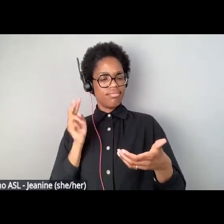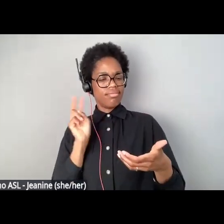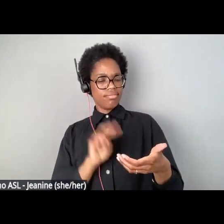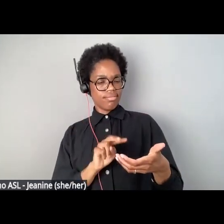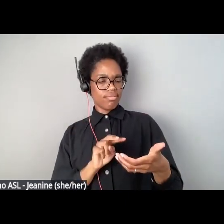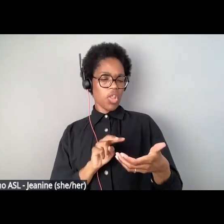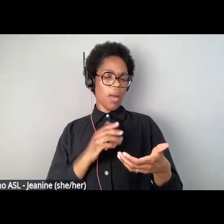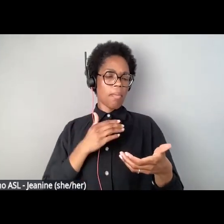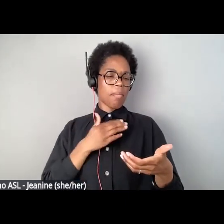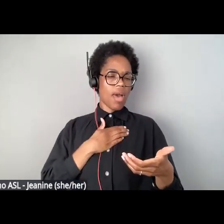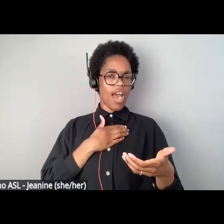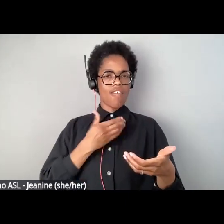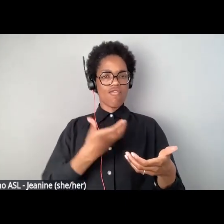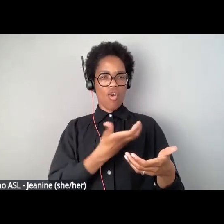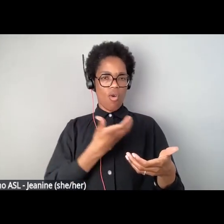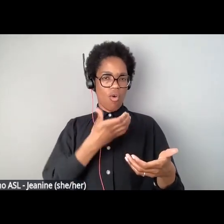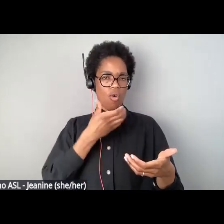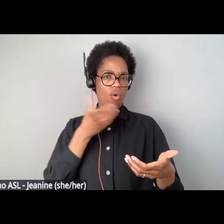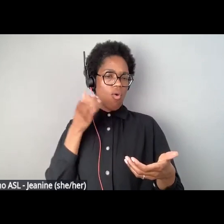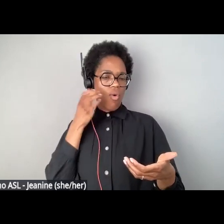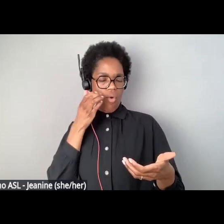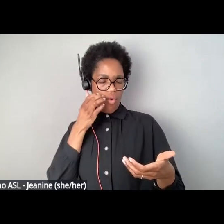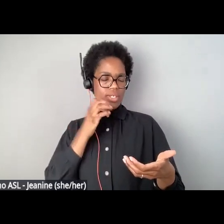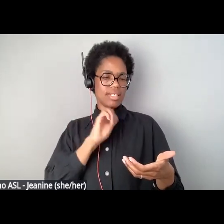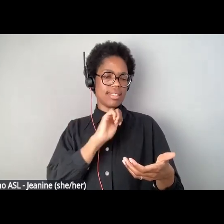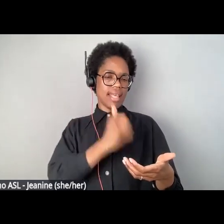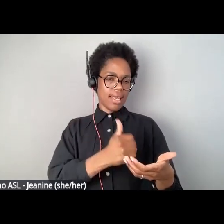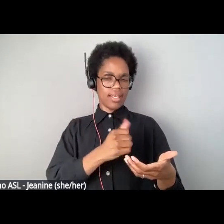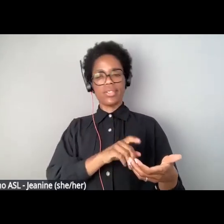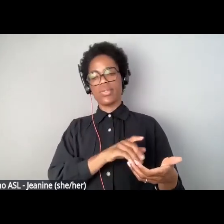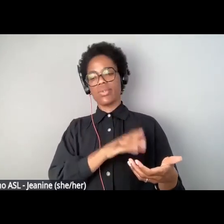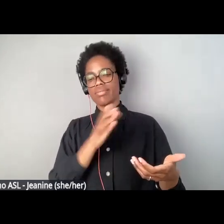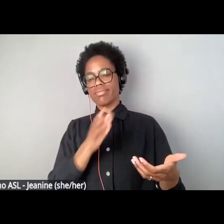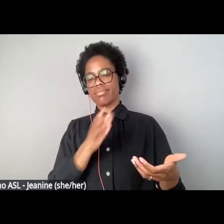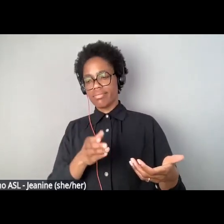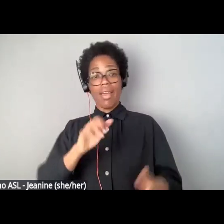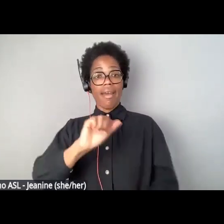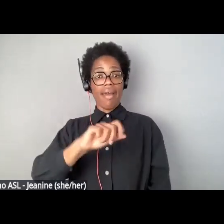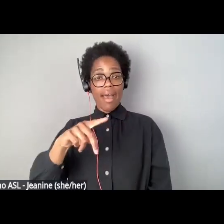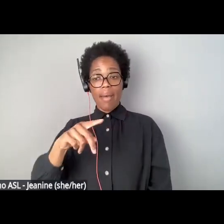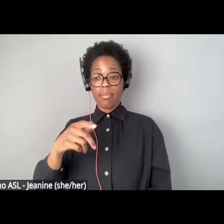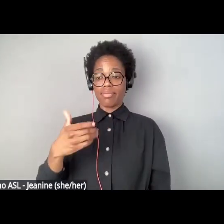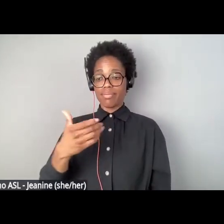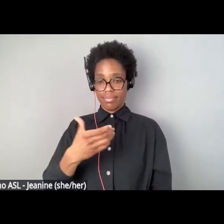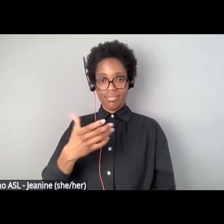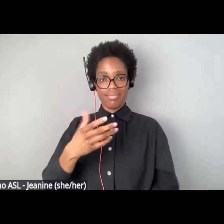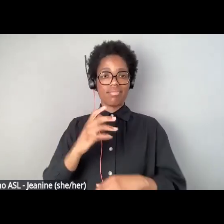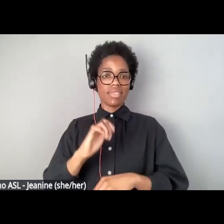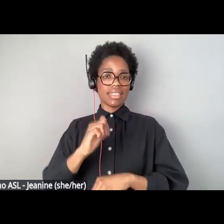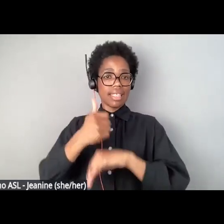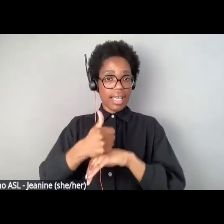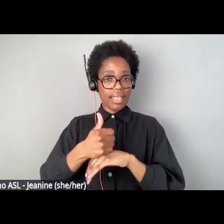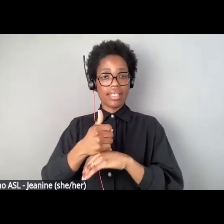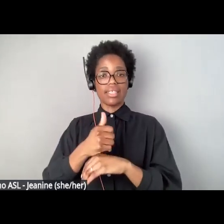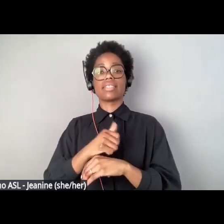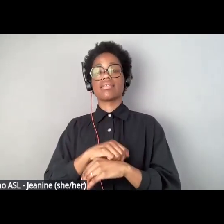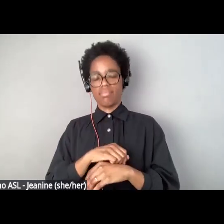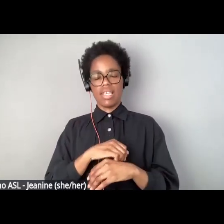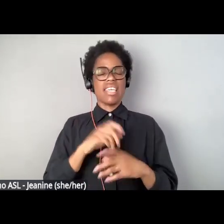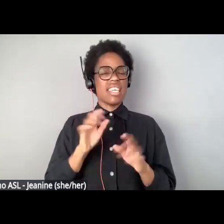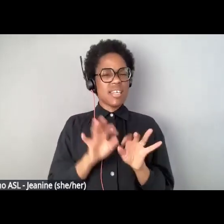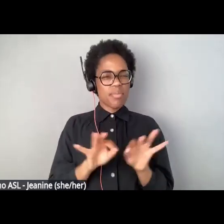or on that app. What you want to look for when you go through your settings are location access,